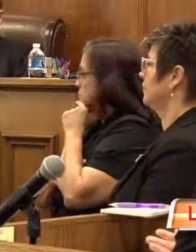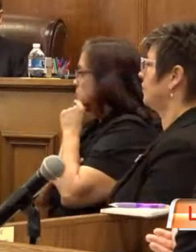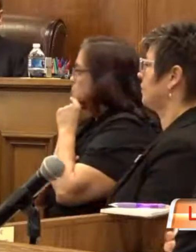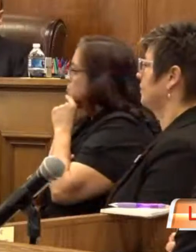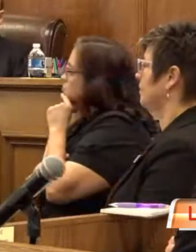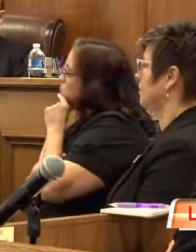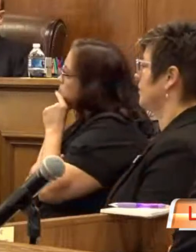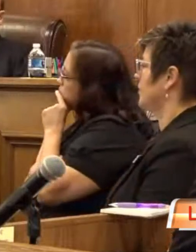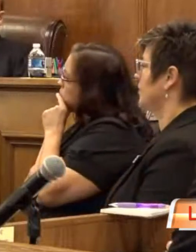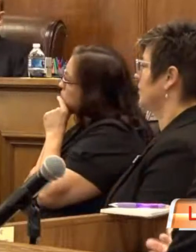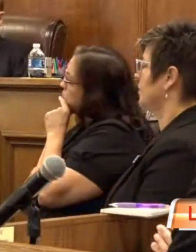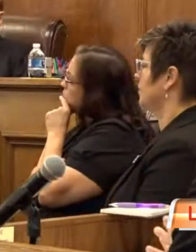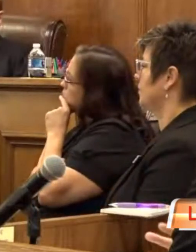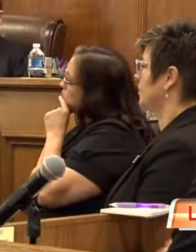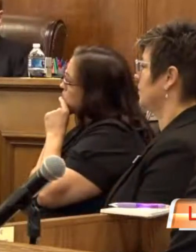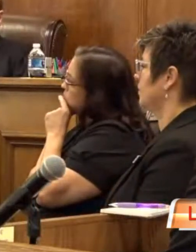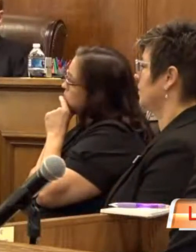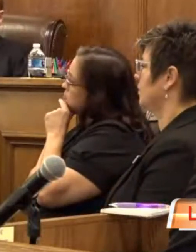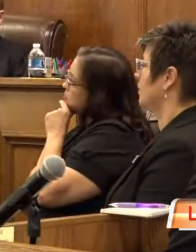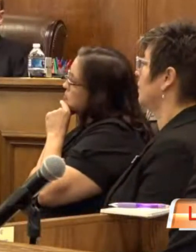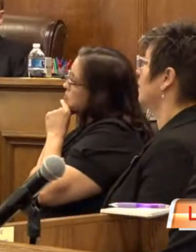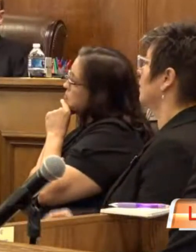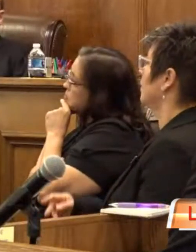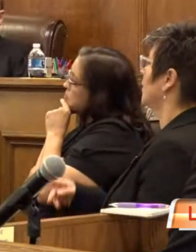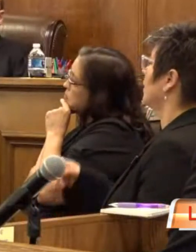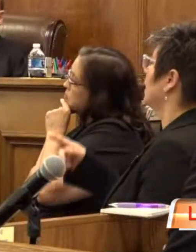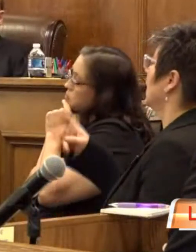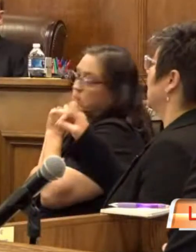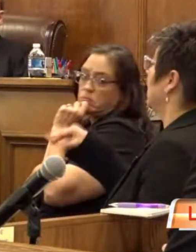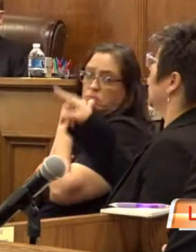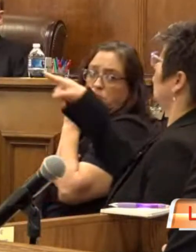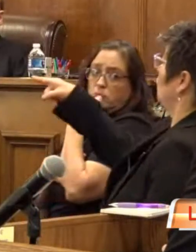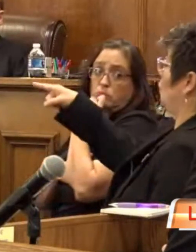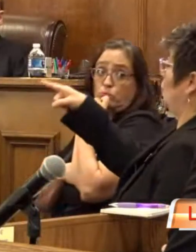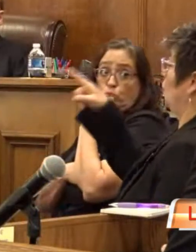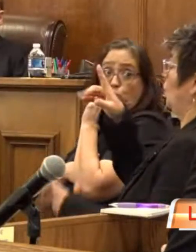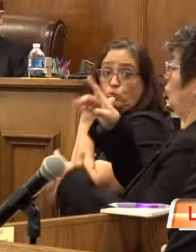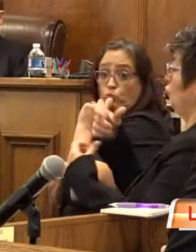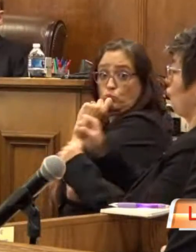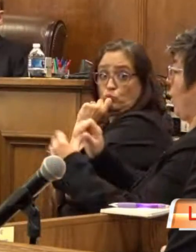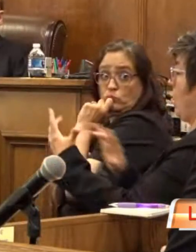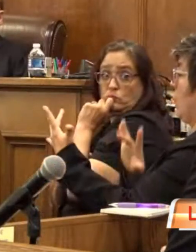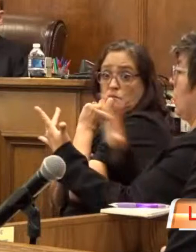Did you try to get in touch with the first lawyer on the board?